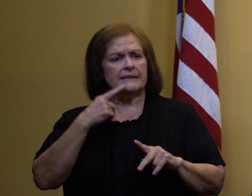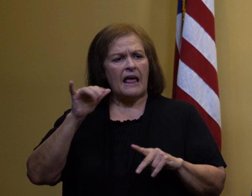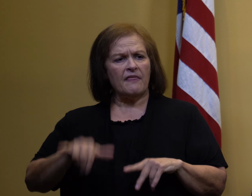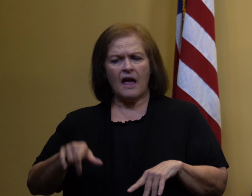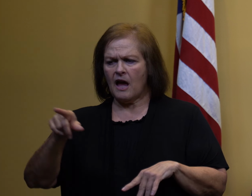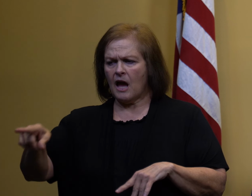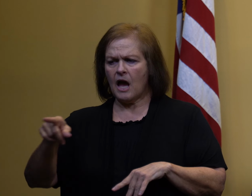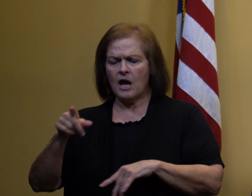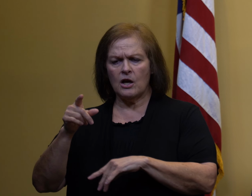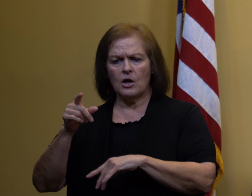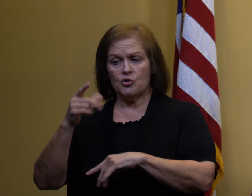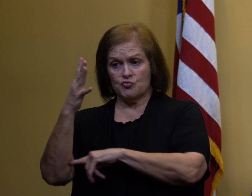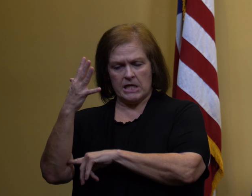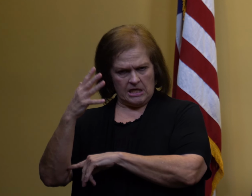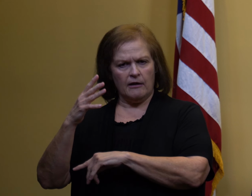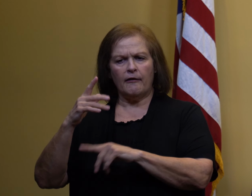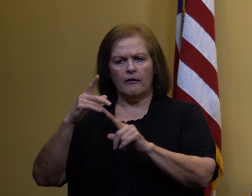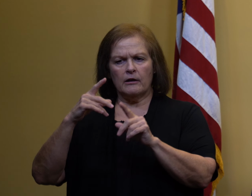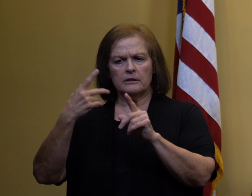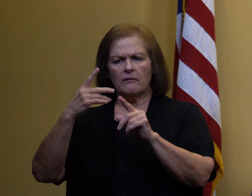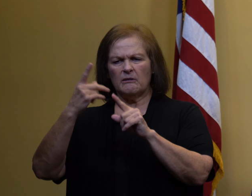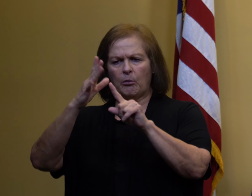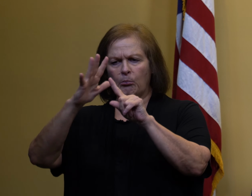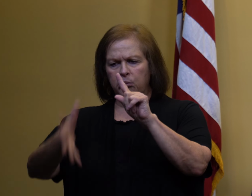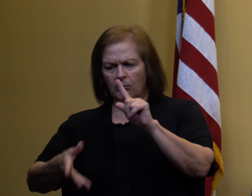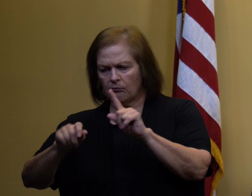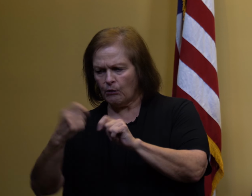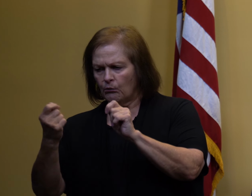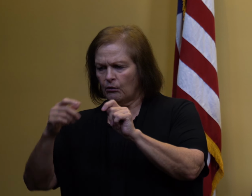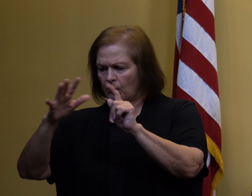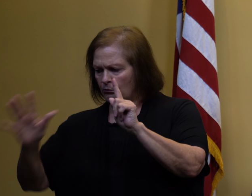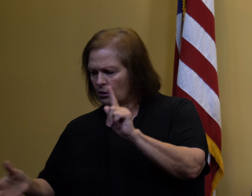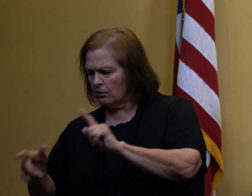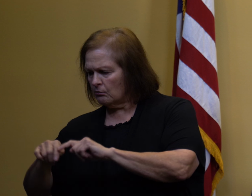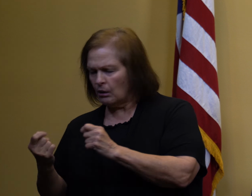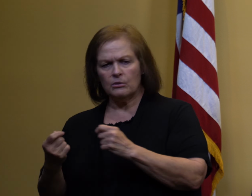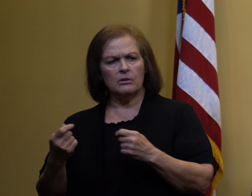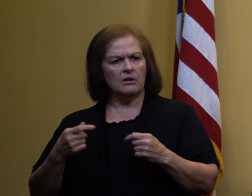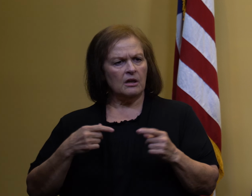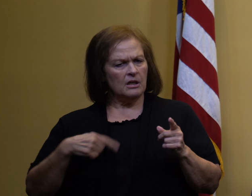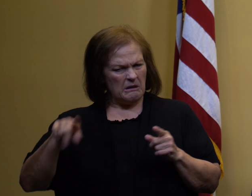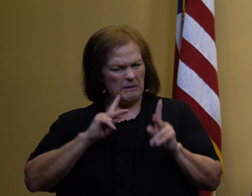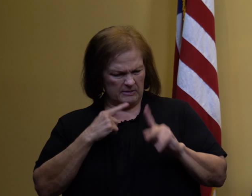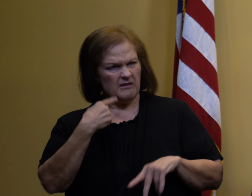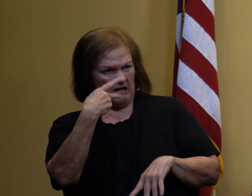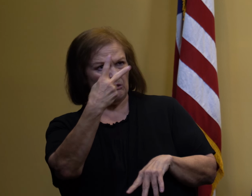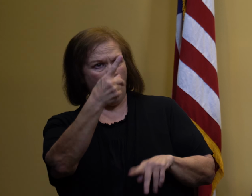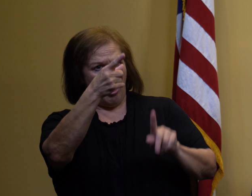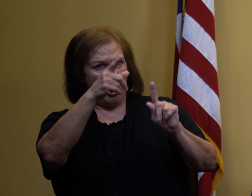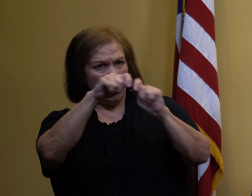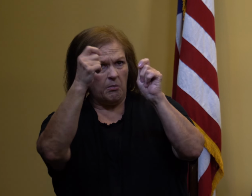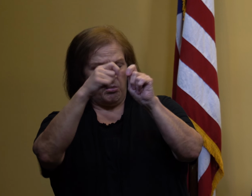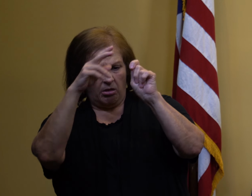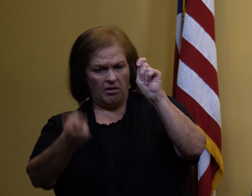limb fall about a month ago. We also saw in Jackson Square a limb had fallen about a month before that tree kind of gave out. It seems like those are